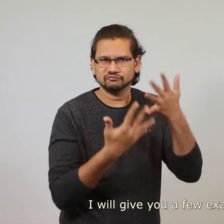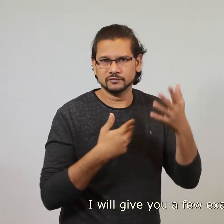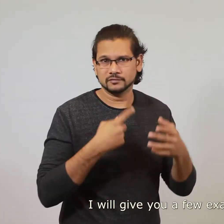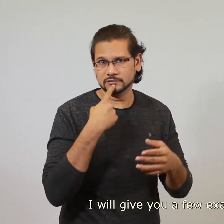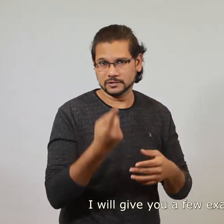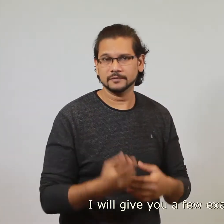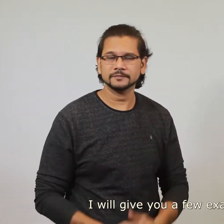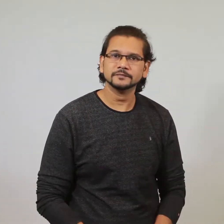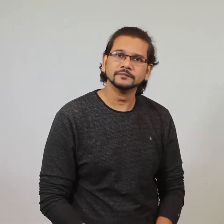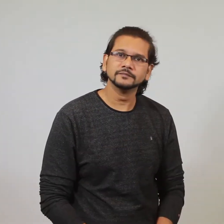few examples.